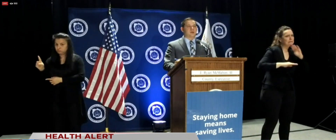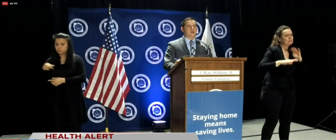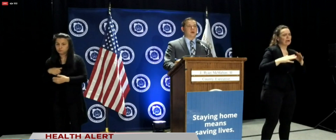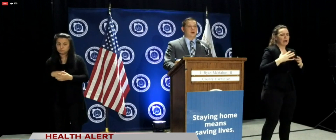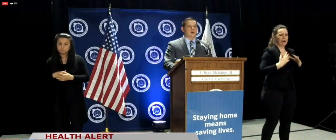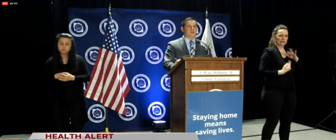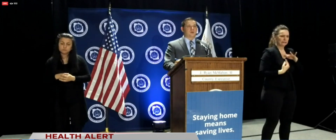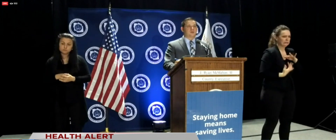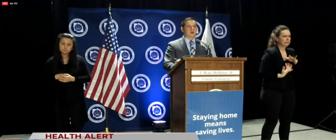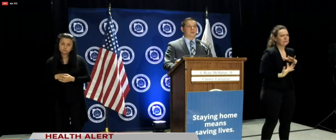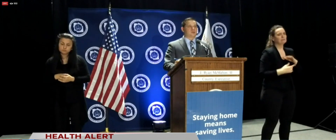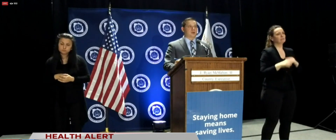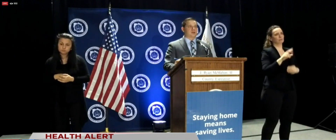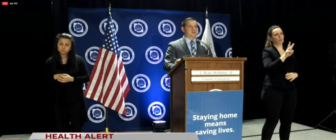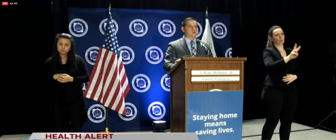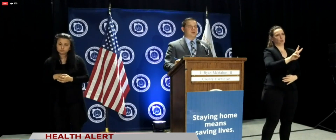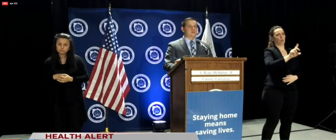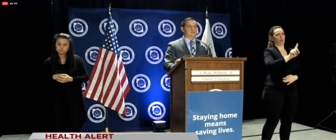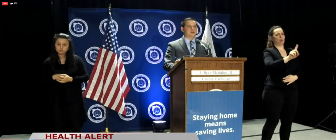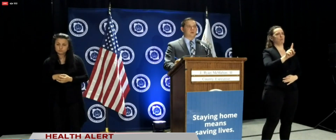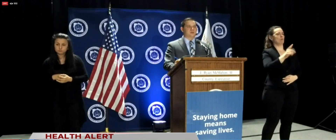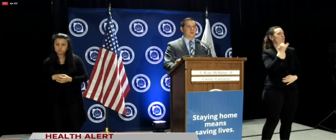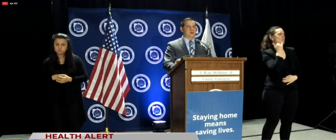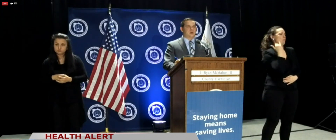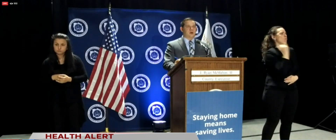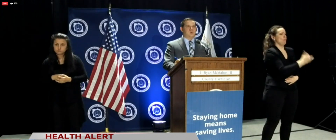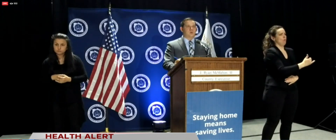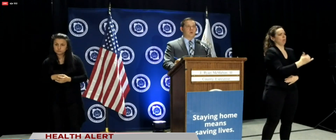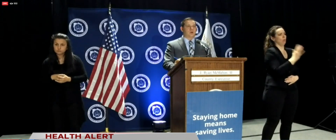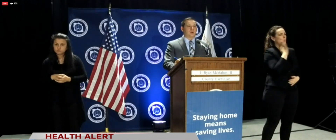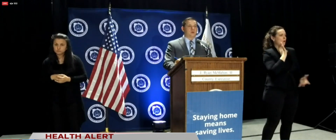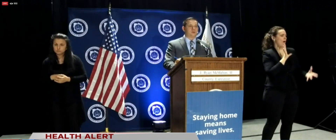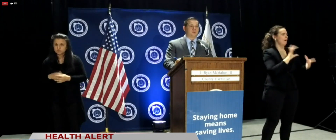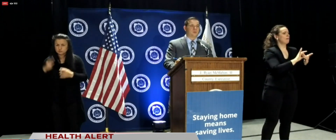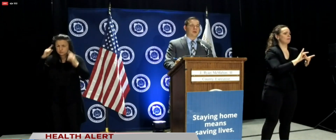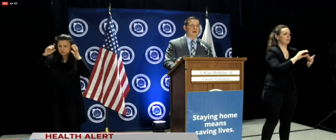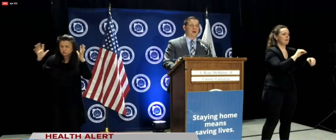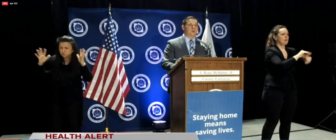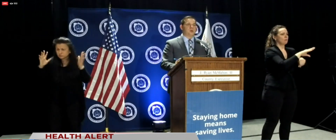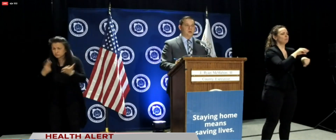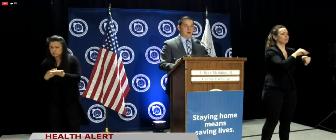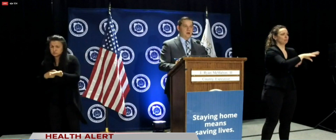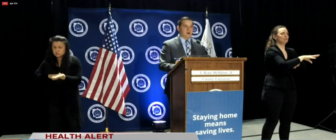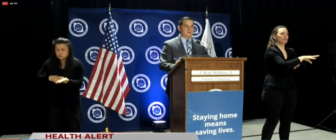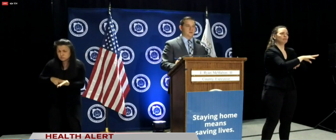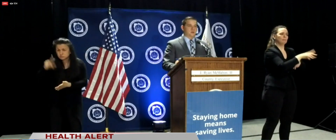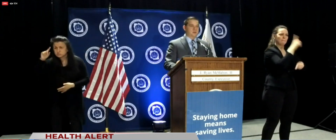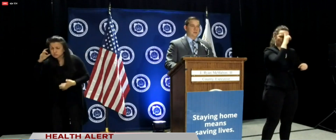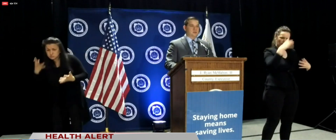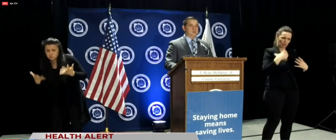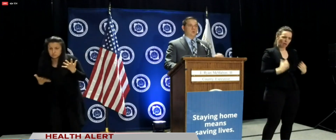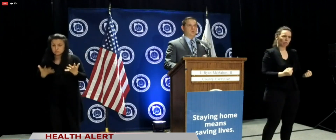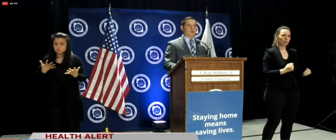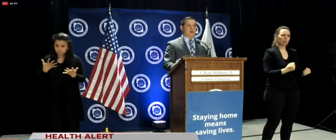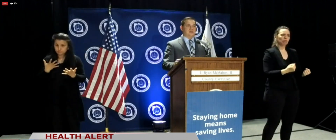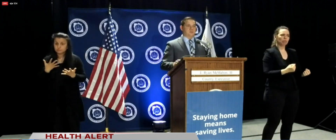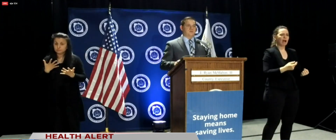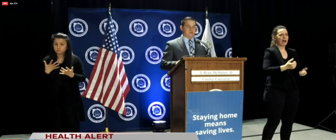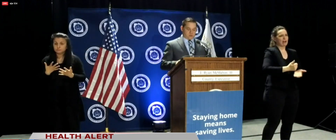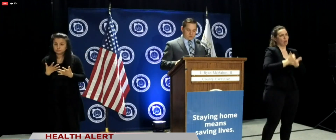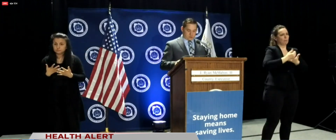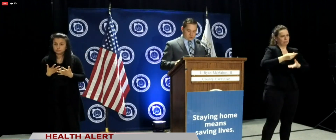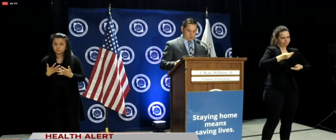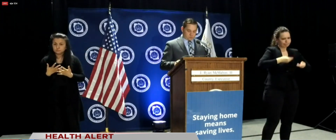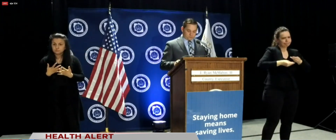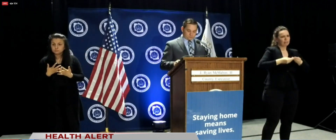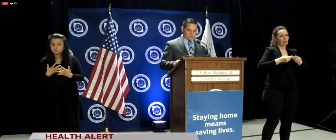somebody. Talk about strategies, ways to deal with what we're all going through right now. Certainly, 211 has